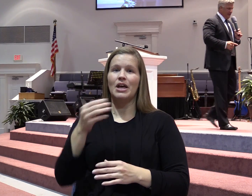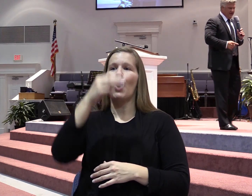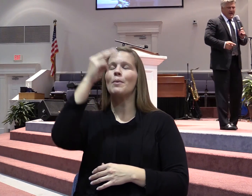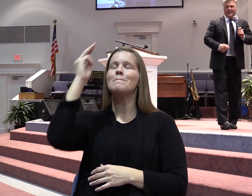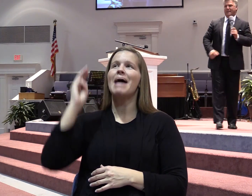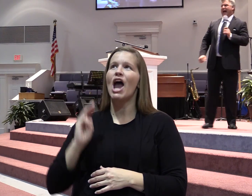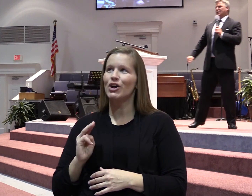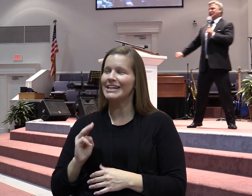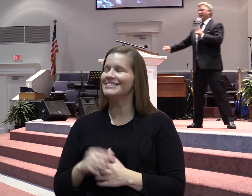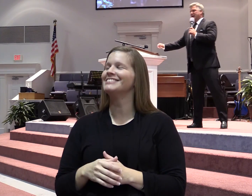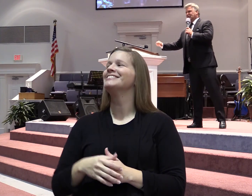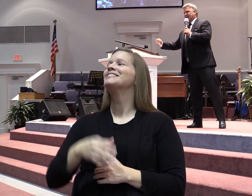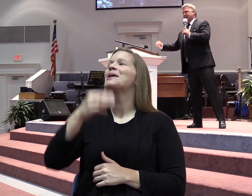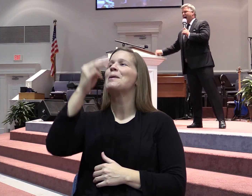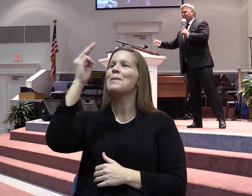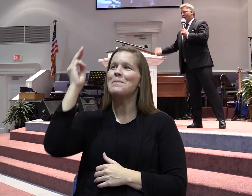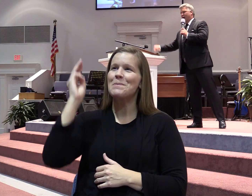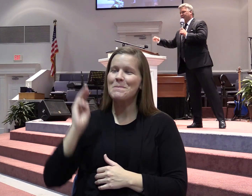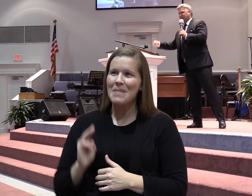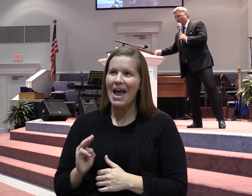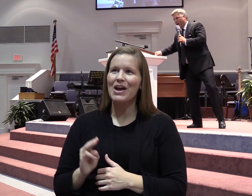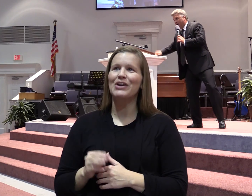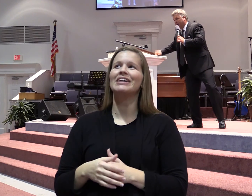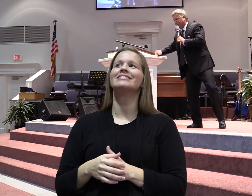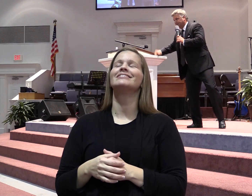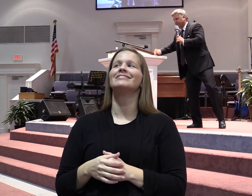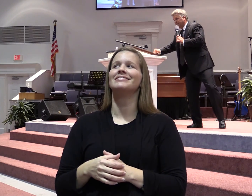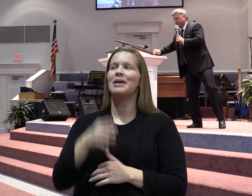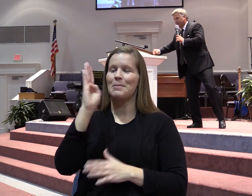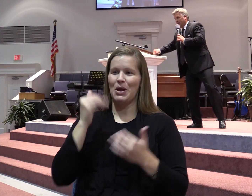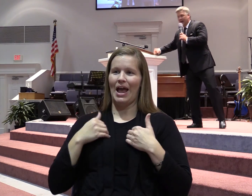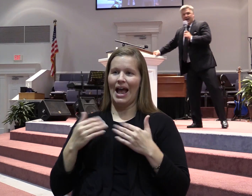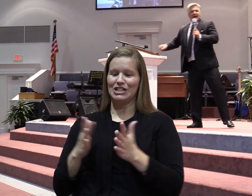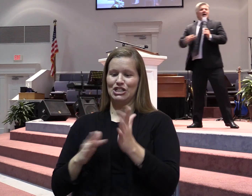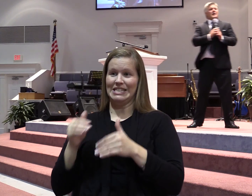Elizabeth, the Bible said when she knocked on the door,